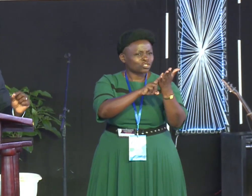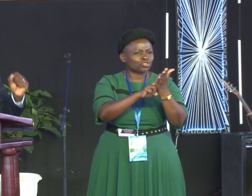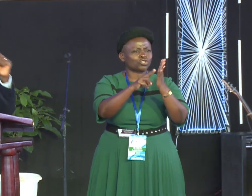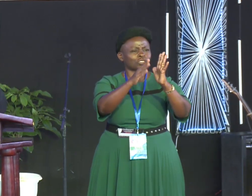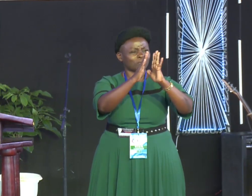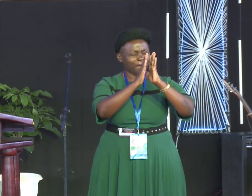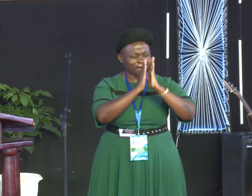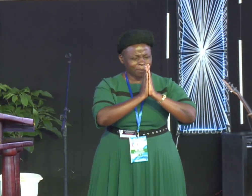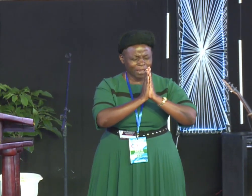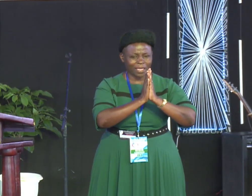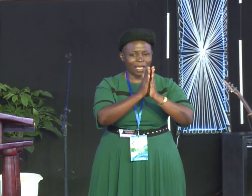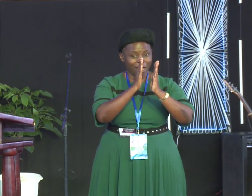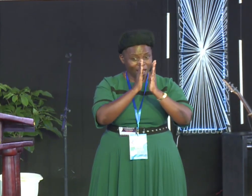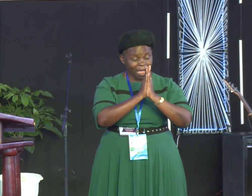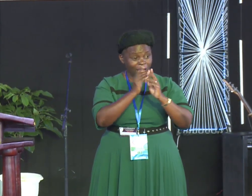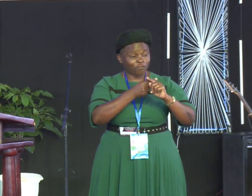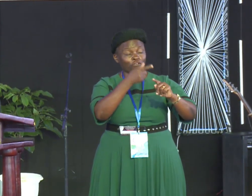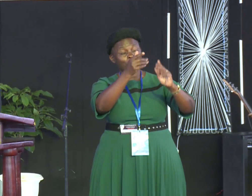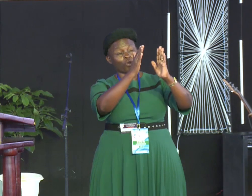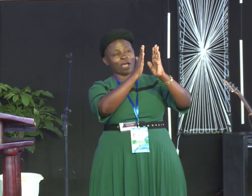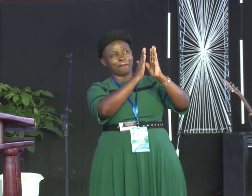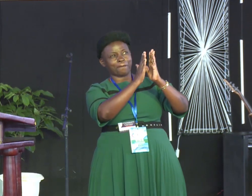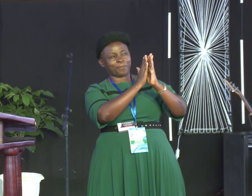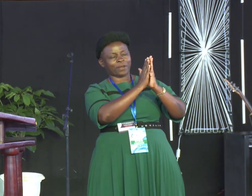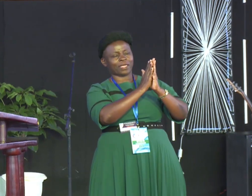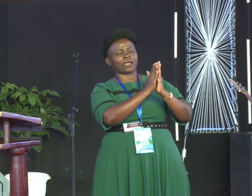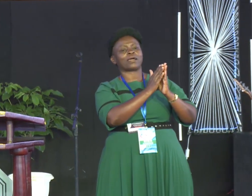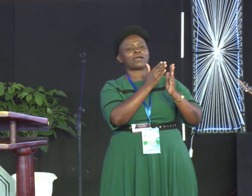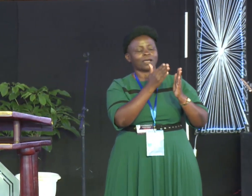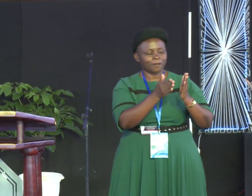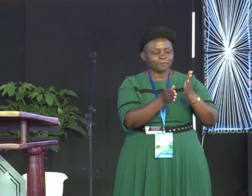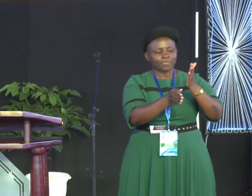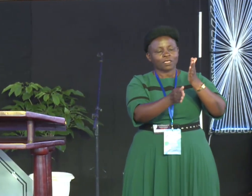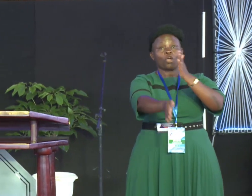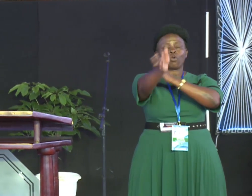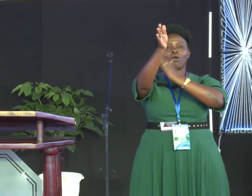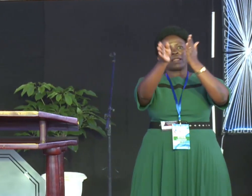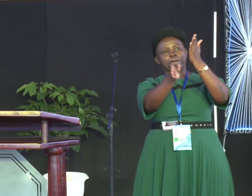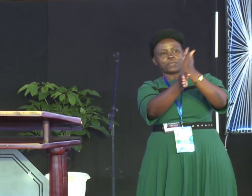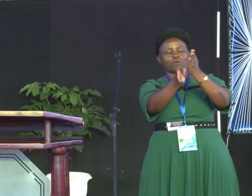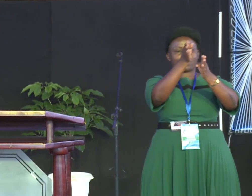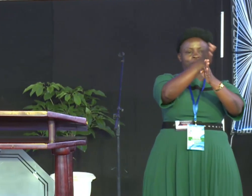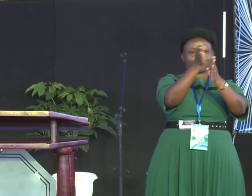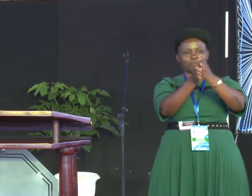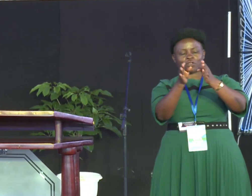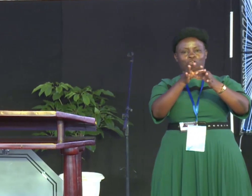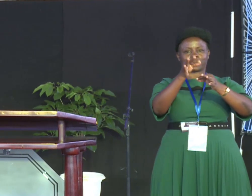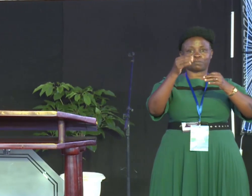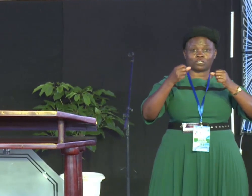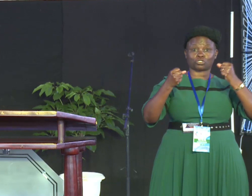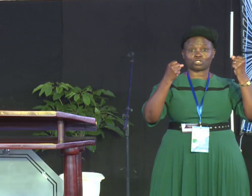tool. Katonda mwasinziira. Where God stands. Okuzimba muscles za fezo omuntu w'omwoyo. To build our spiritual muscles.